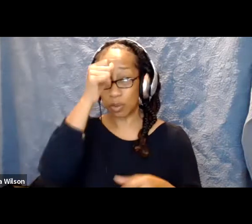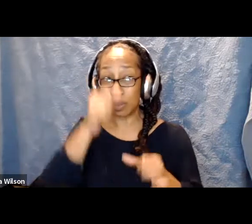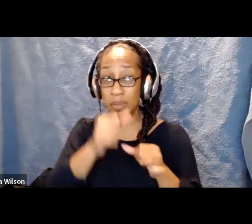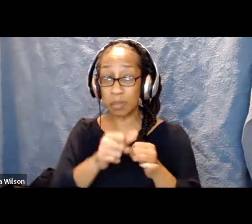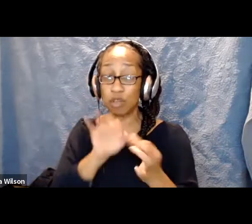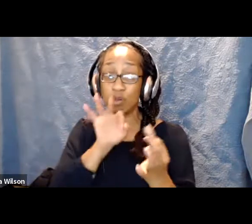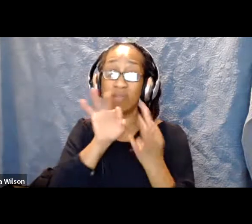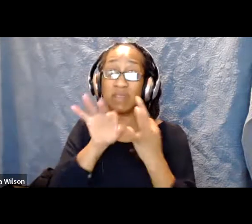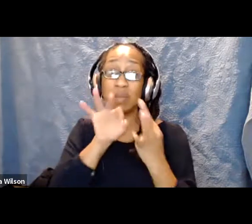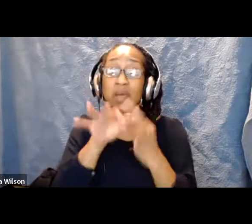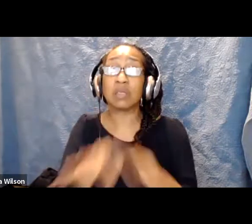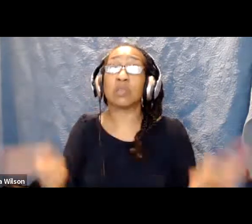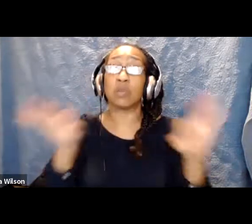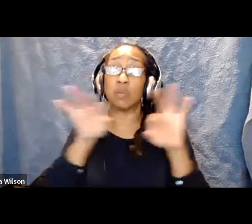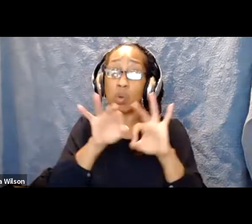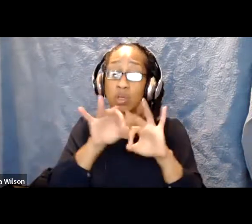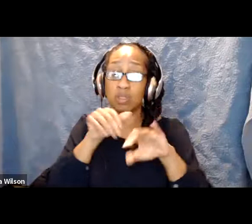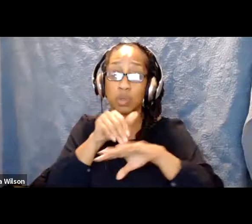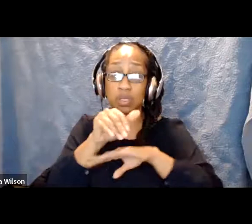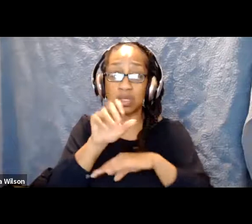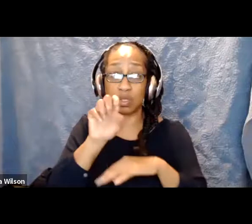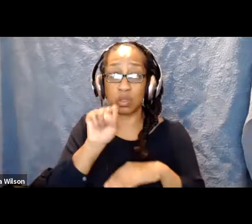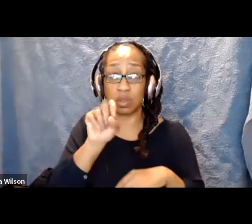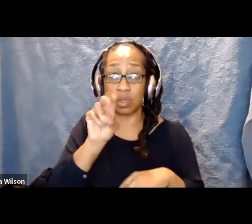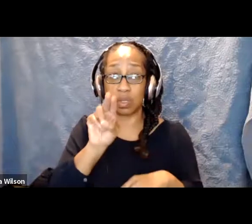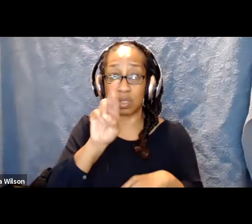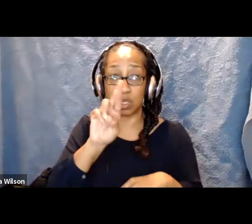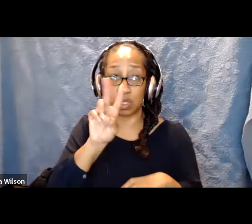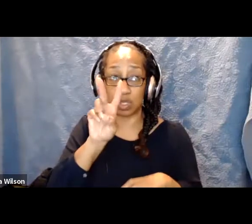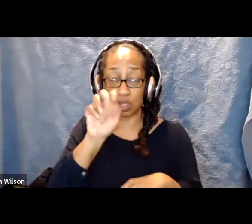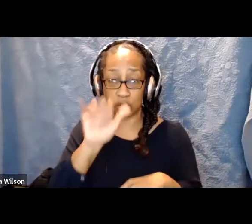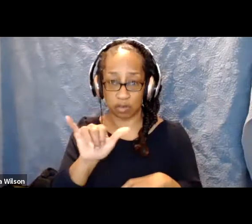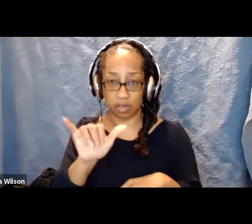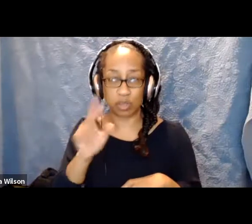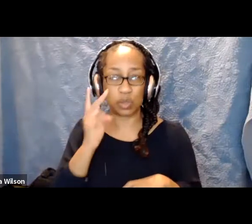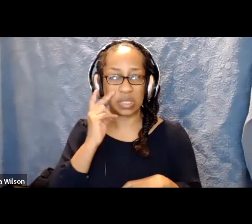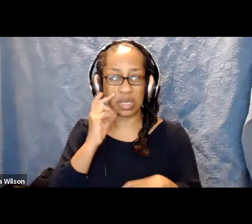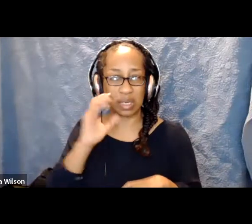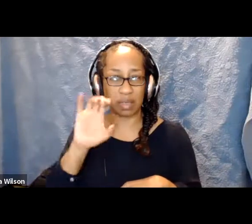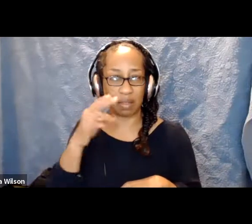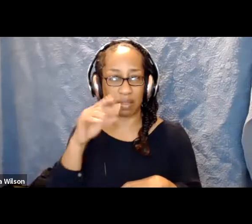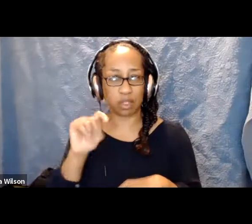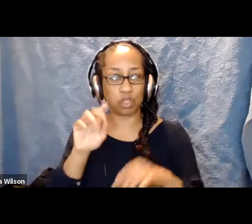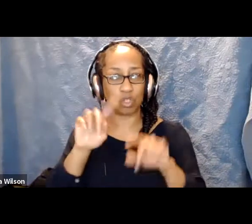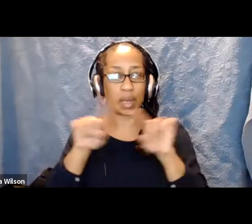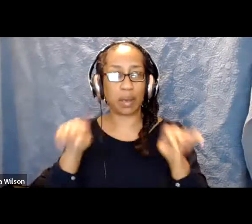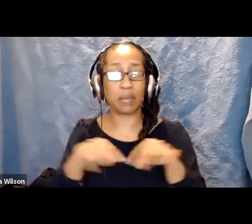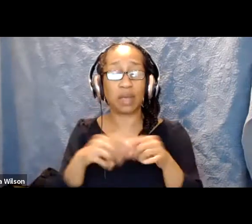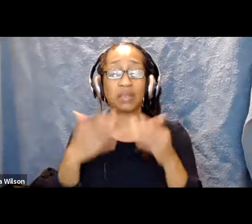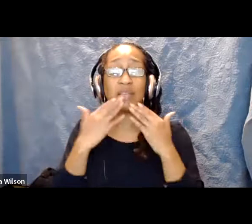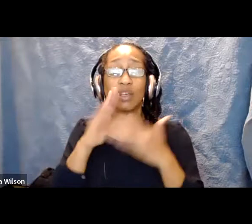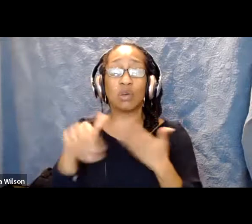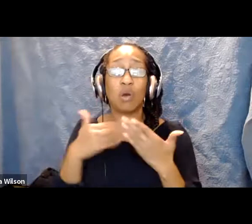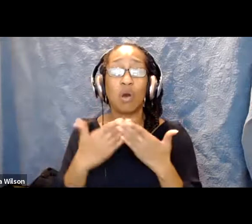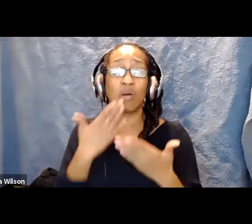to complete the survey. The survey link is in the chat box. Thank you all. Thank you, panelists. This was